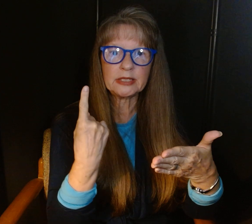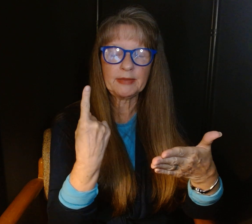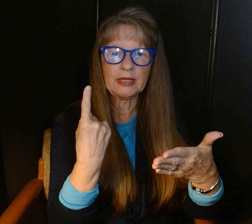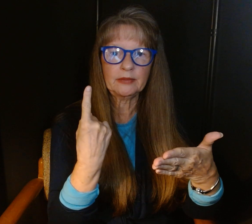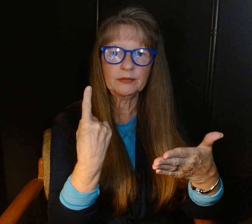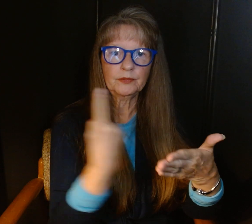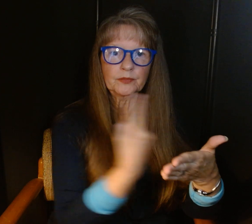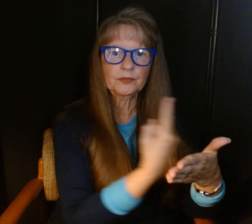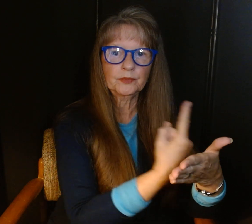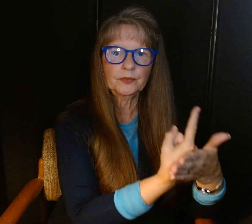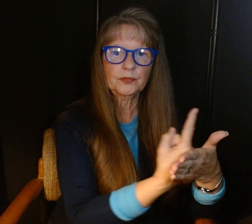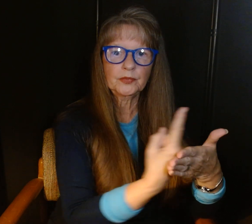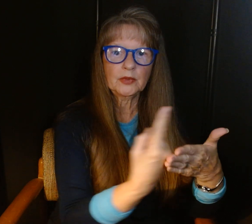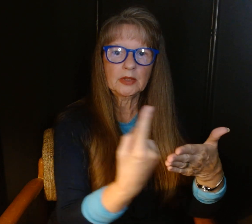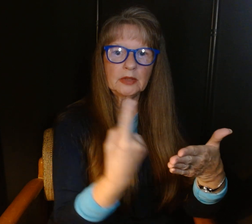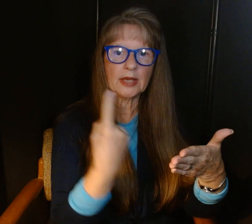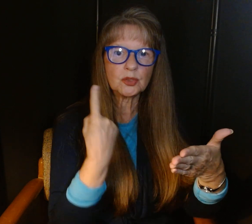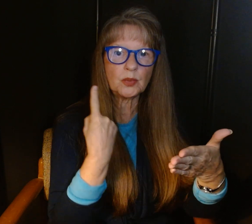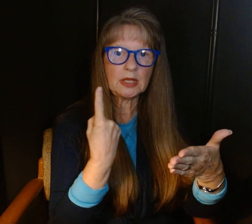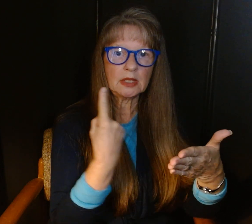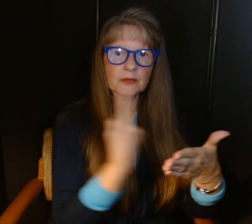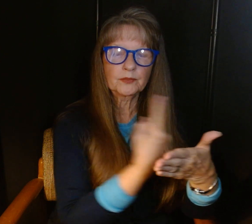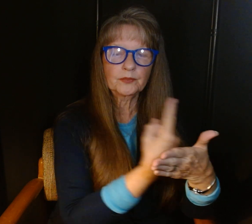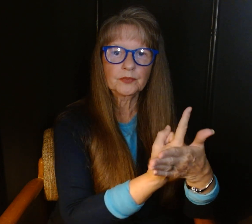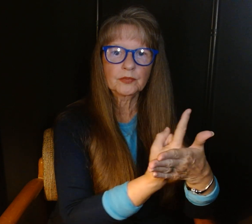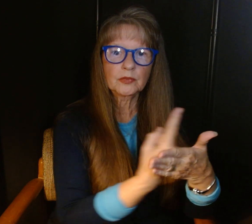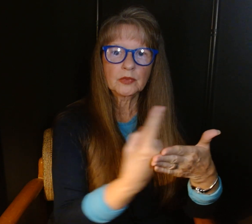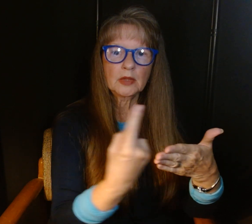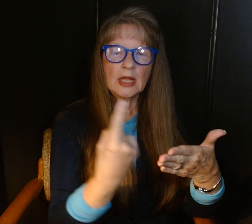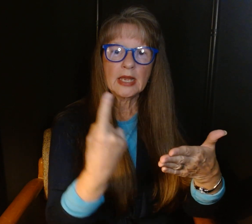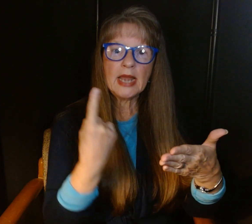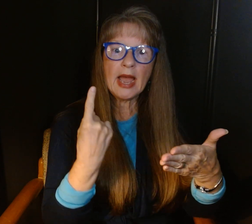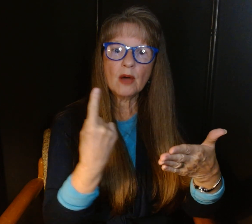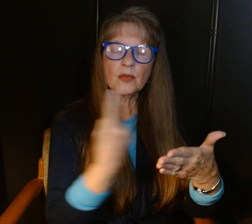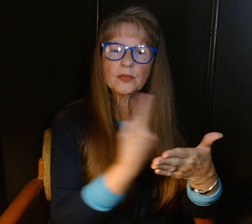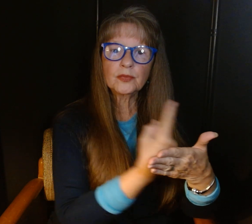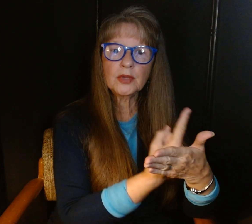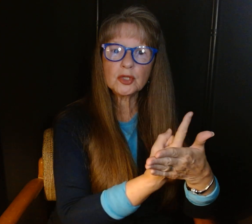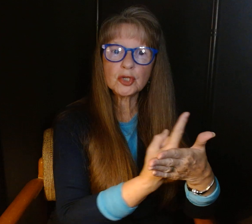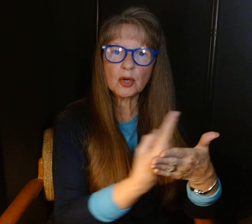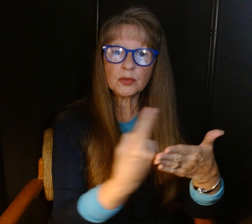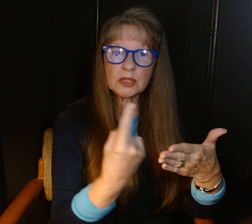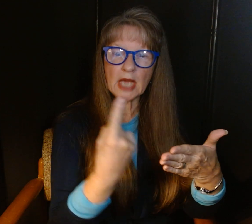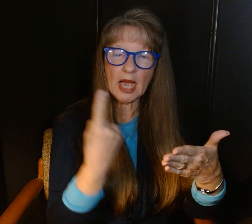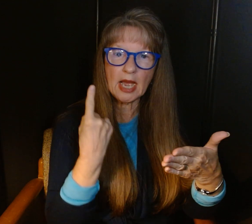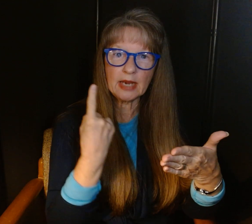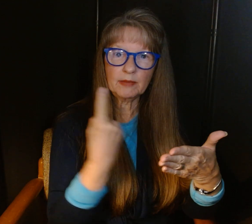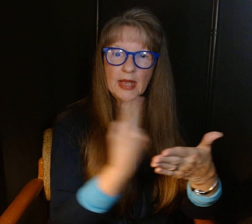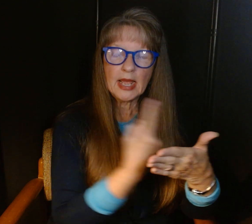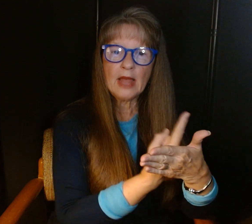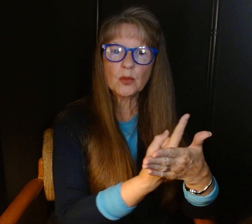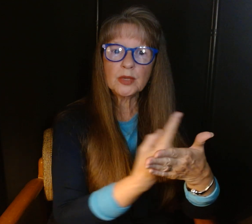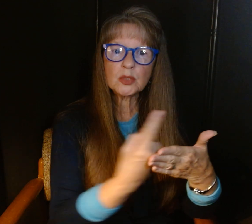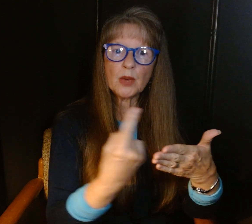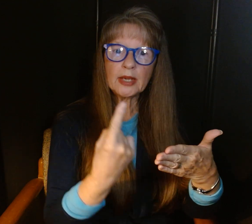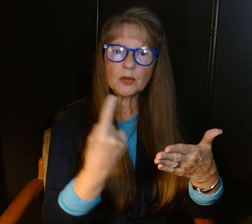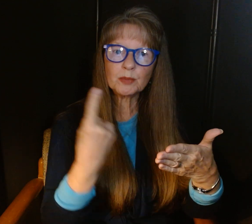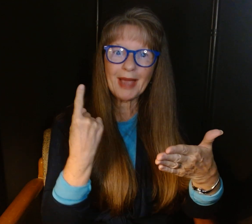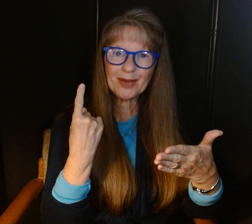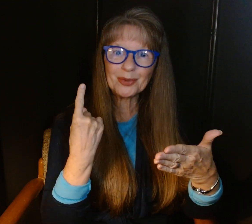me. Last week. Now, this shows time. And the reason why it goes backwards is